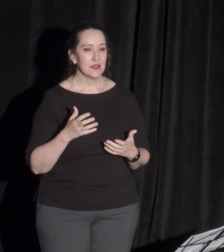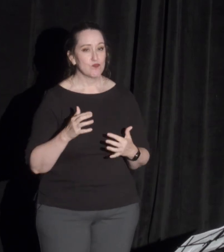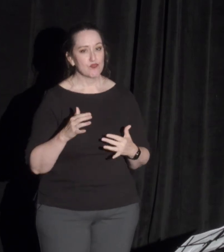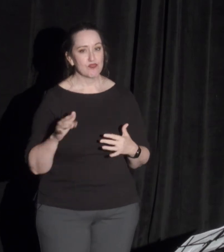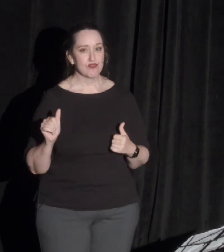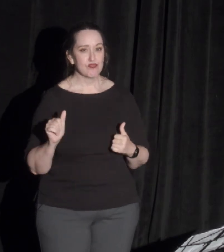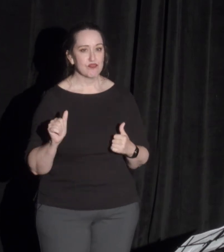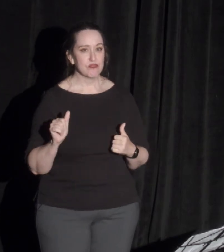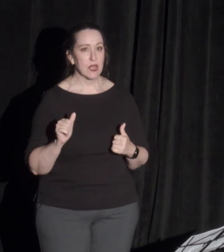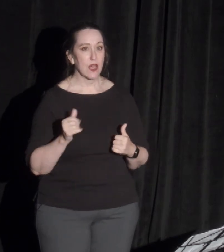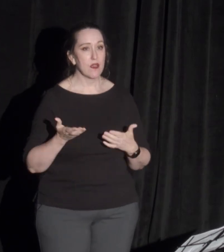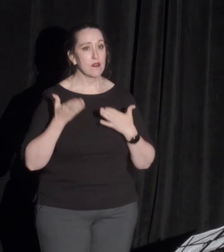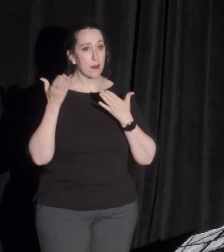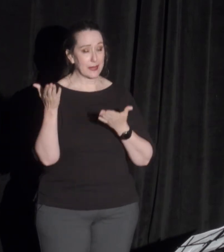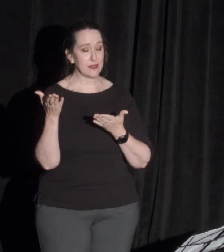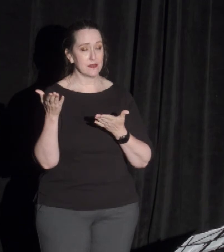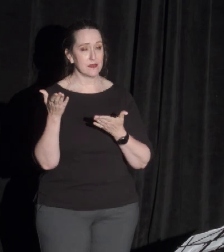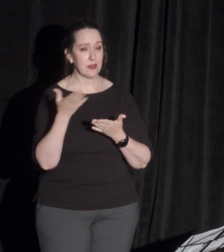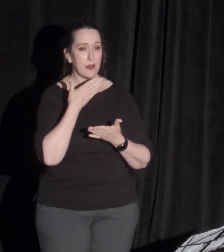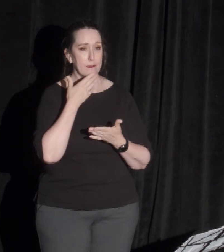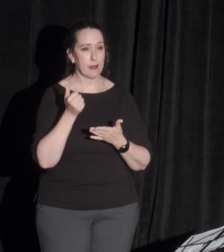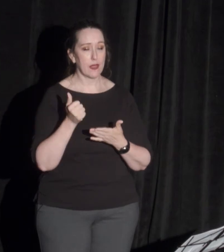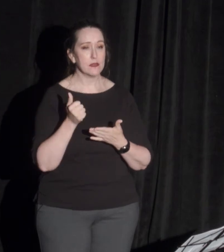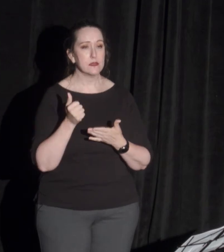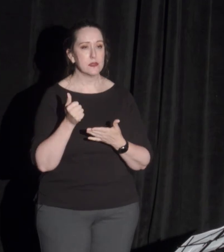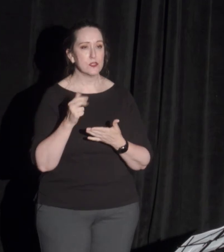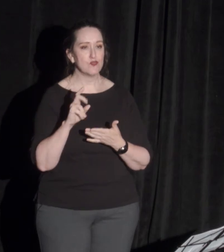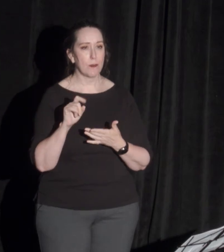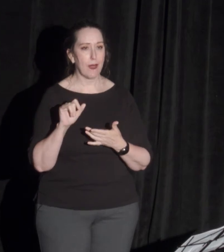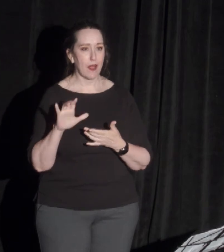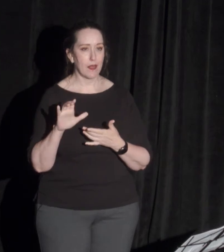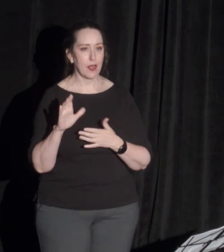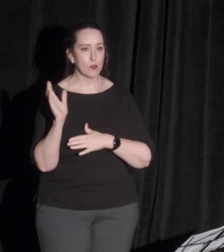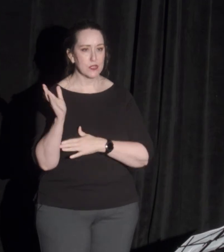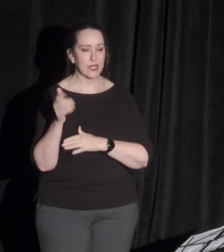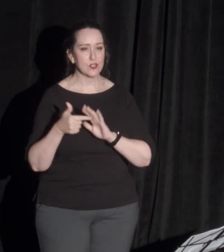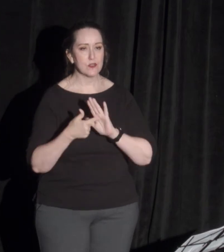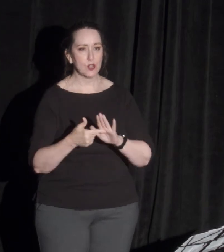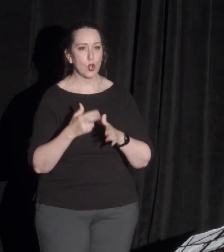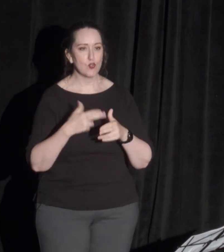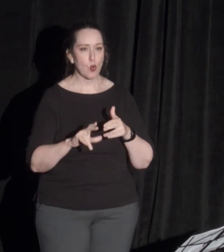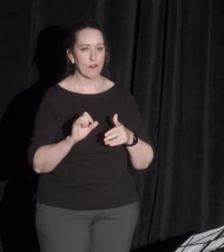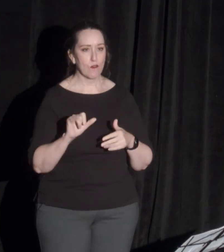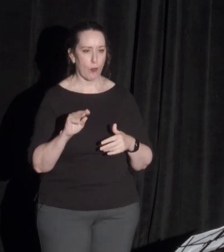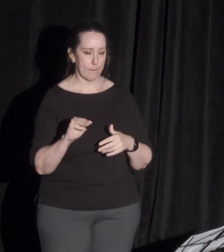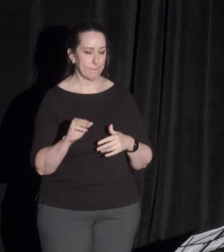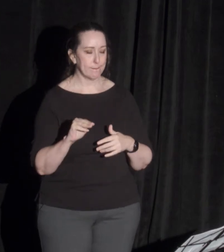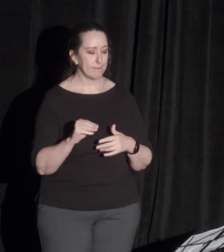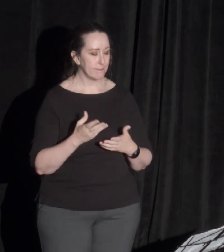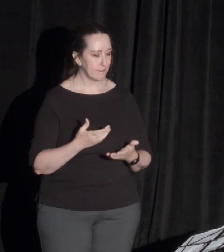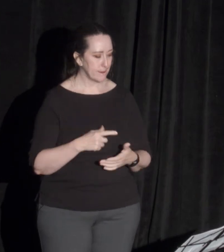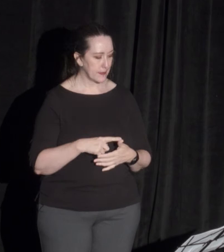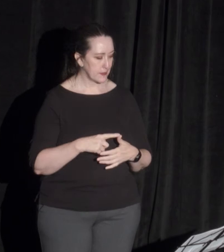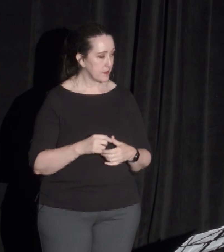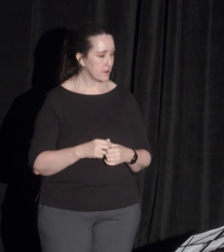the nominees for Best Dramatic Presentation Short Form are, make sure I have the right